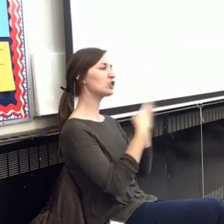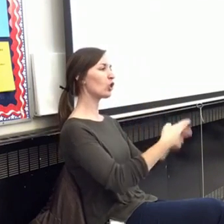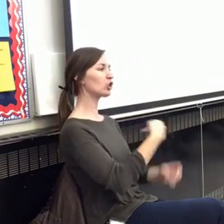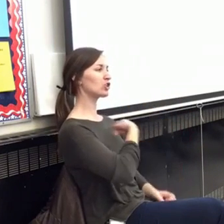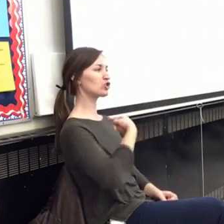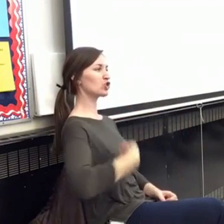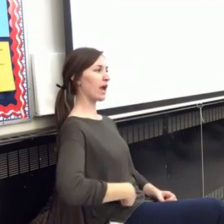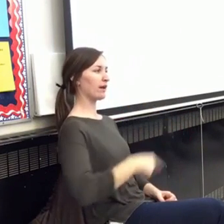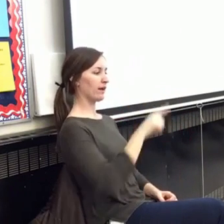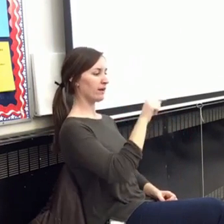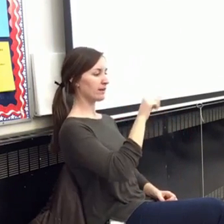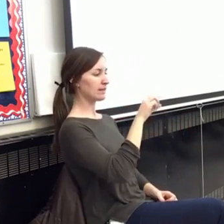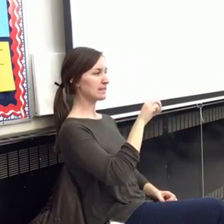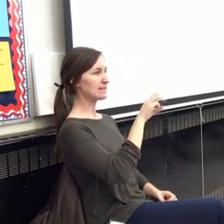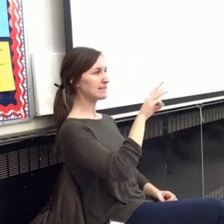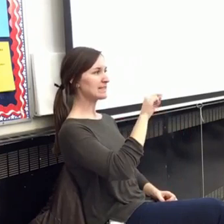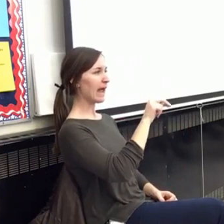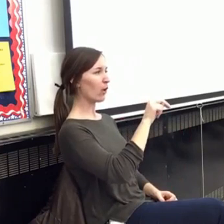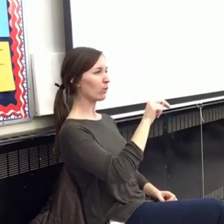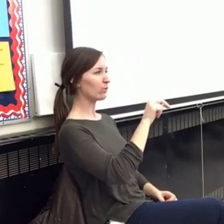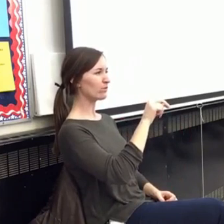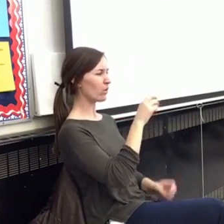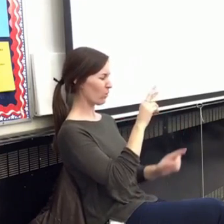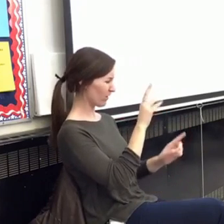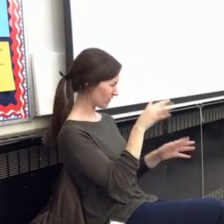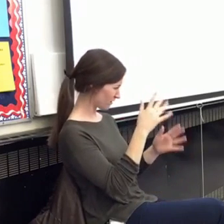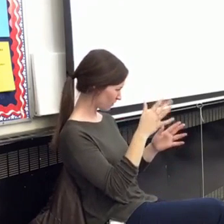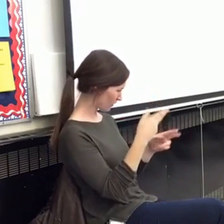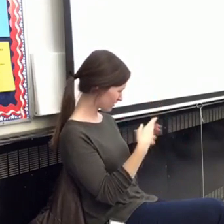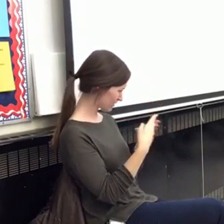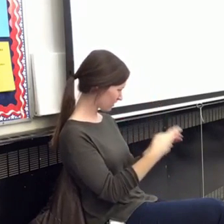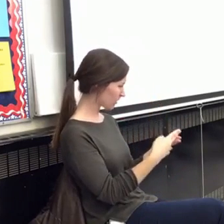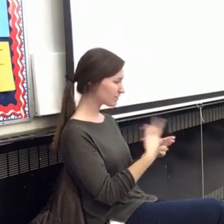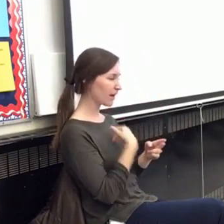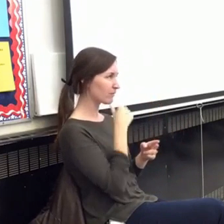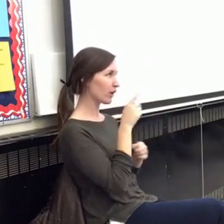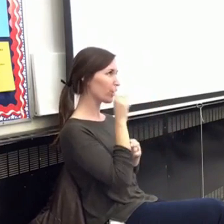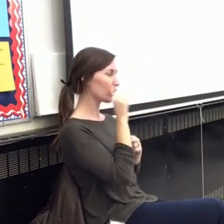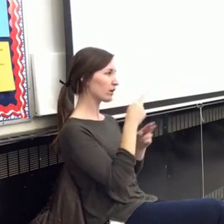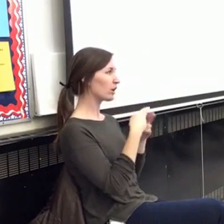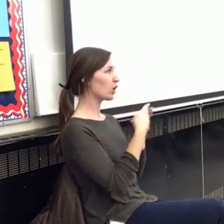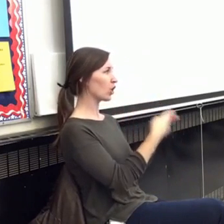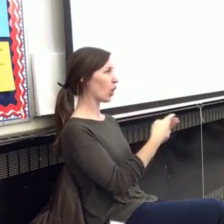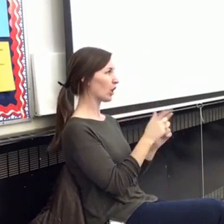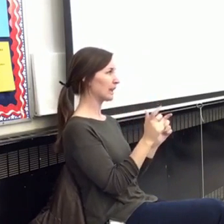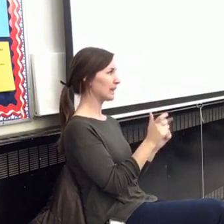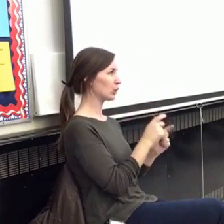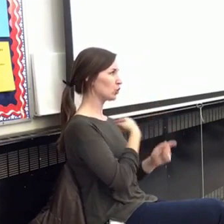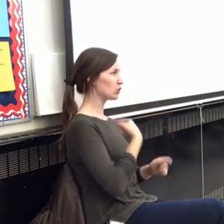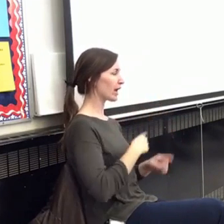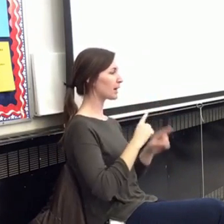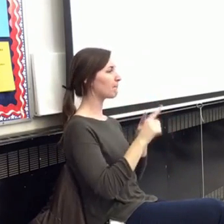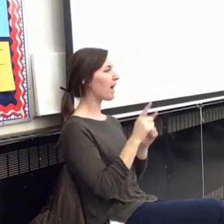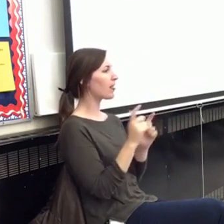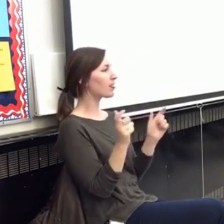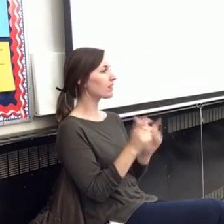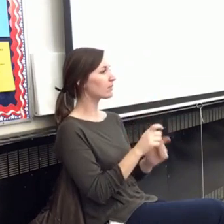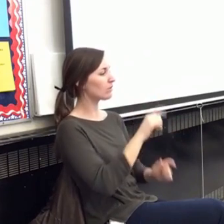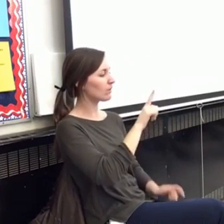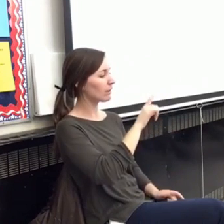or I haven't heard it called Little China. There's Little Italy, though, which is in New York.